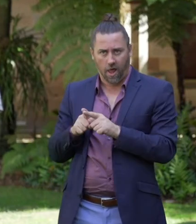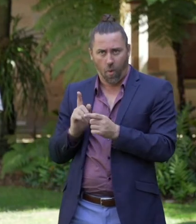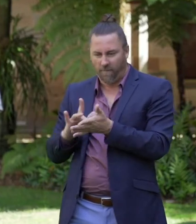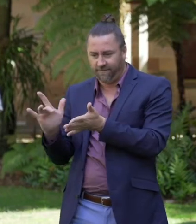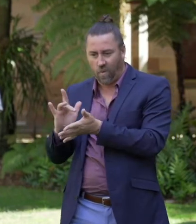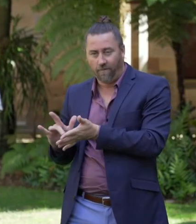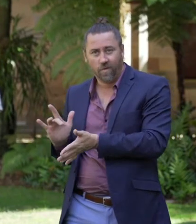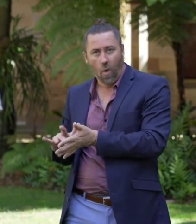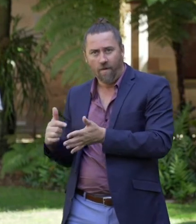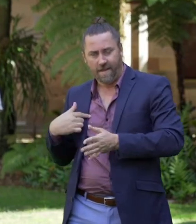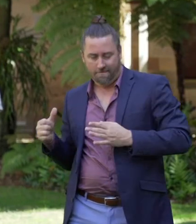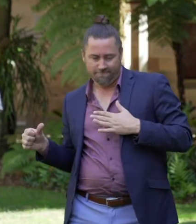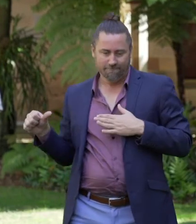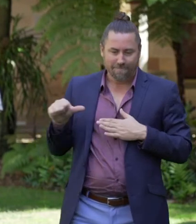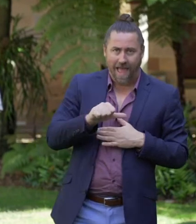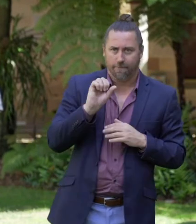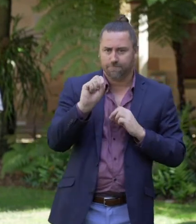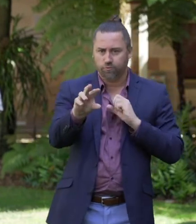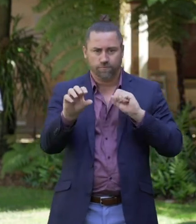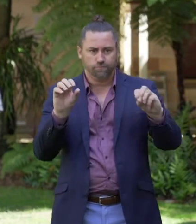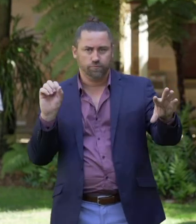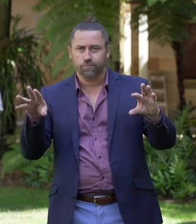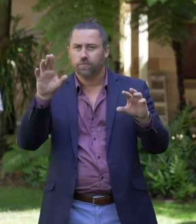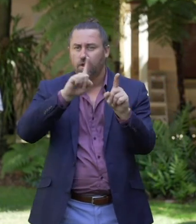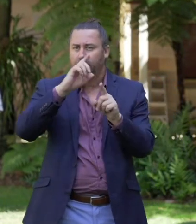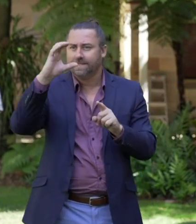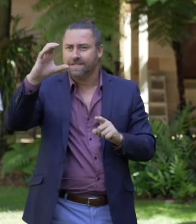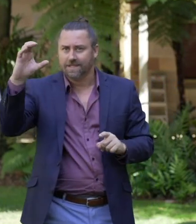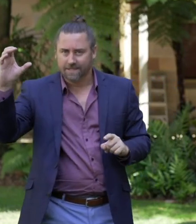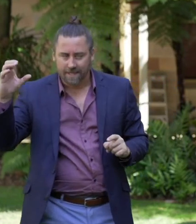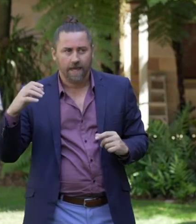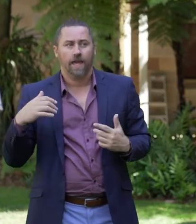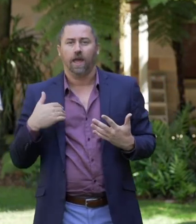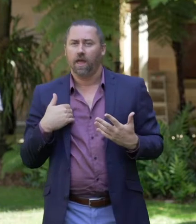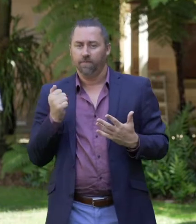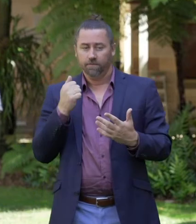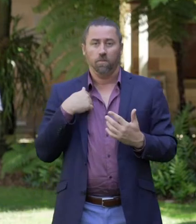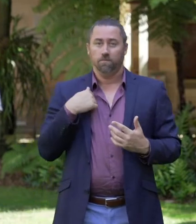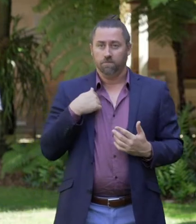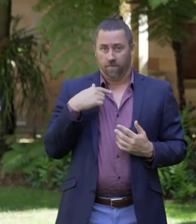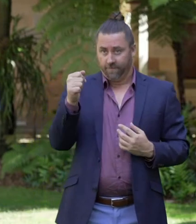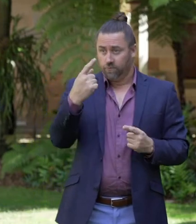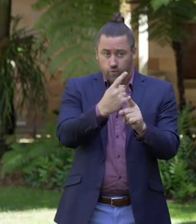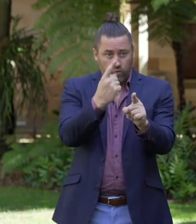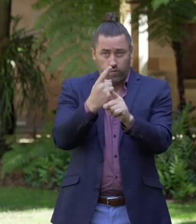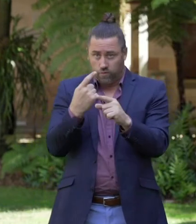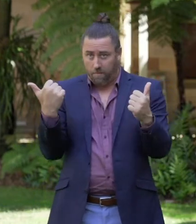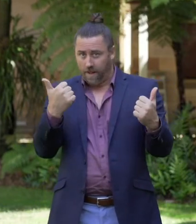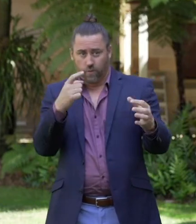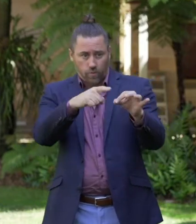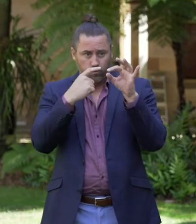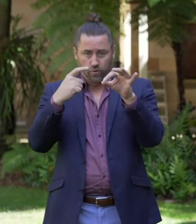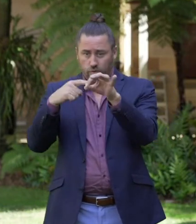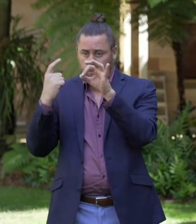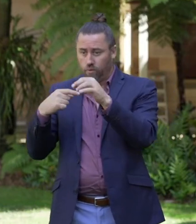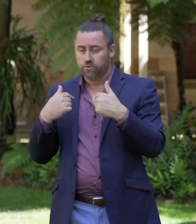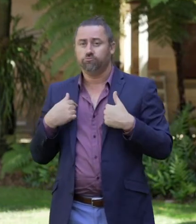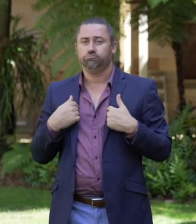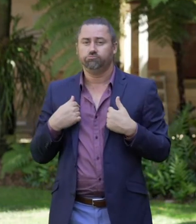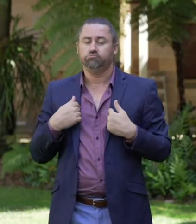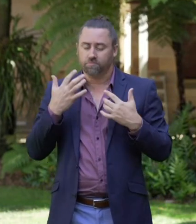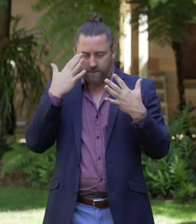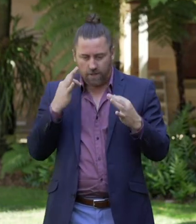I've listened, and my government absolutely intends to act. And that is why today I'm pleased to